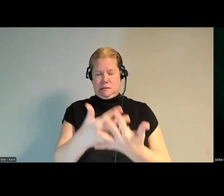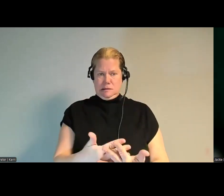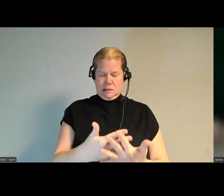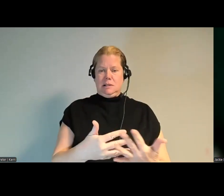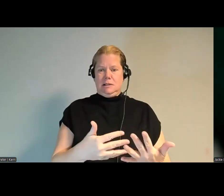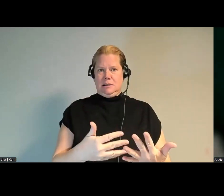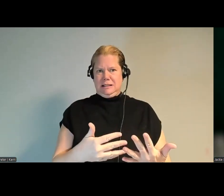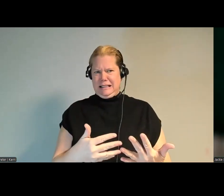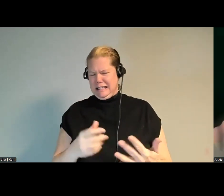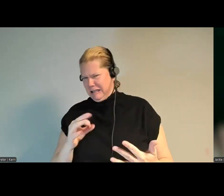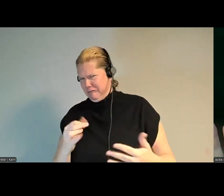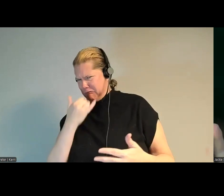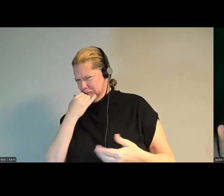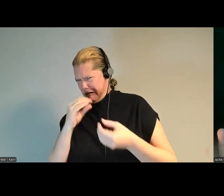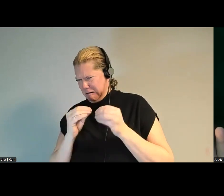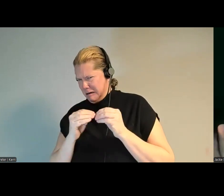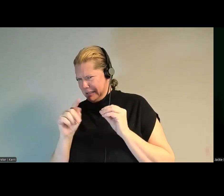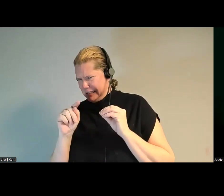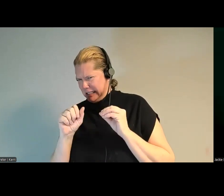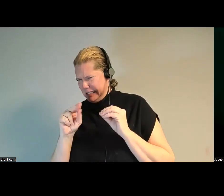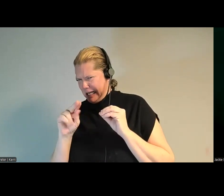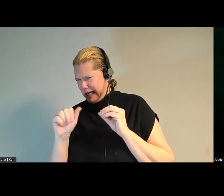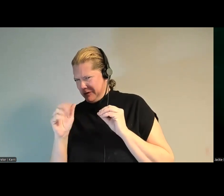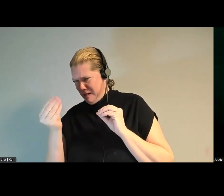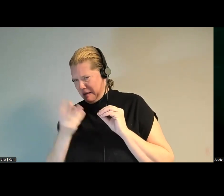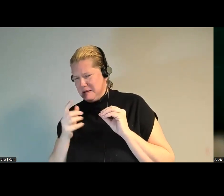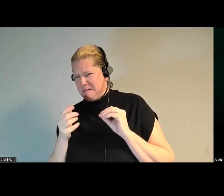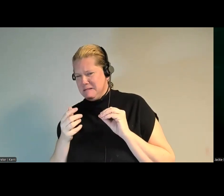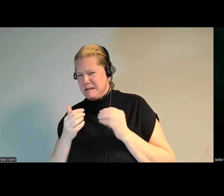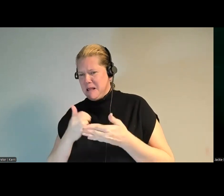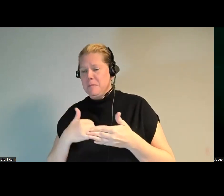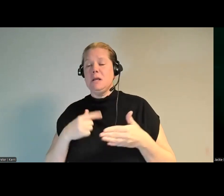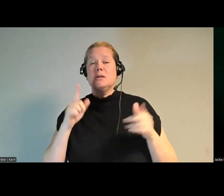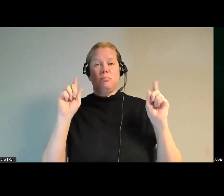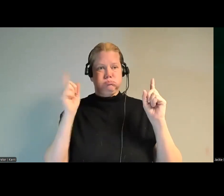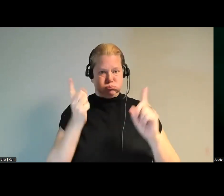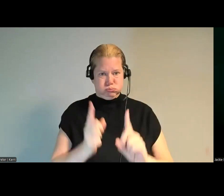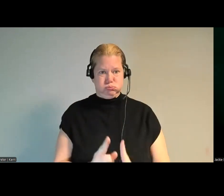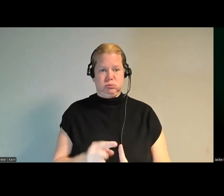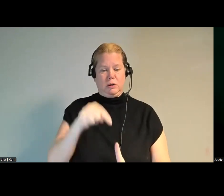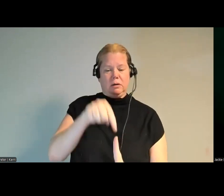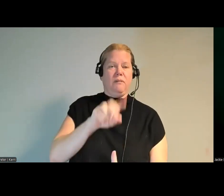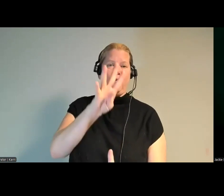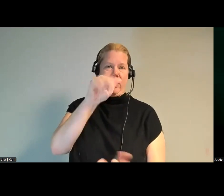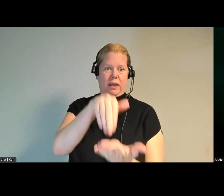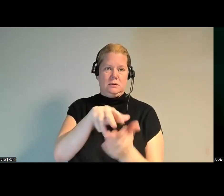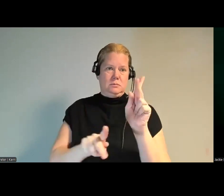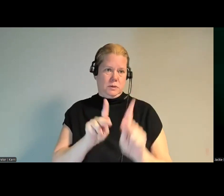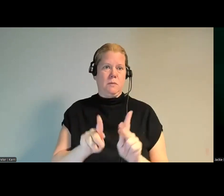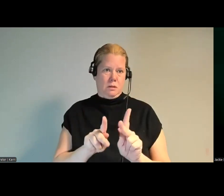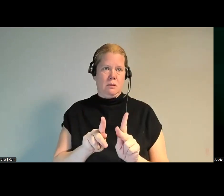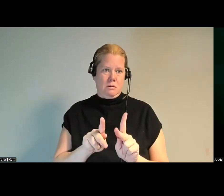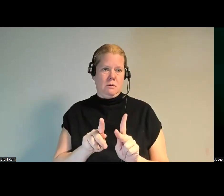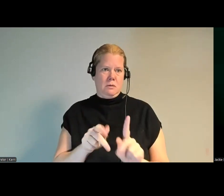I get this wrong, I know Tanea will help me, brought it down to 4,000 people that